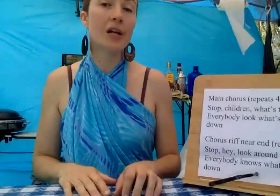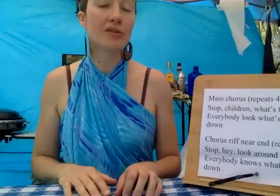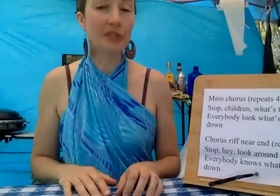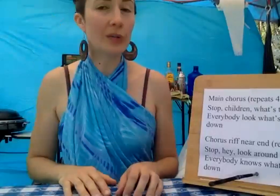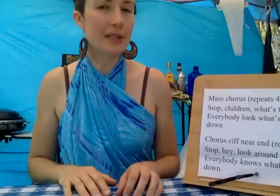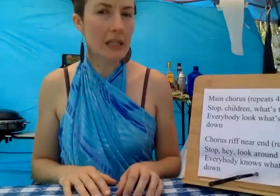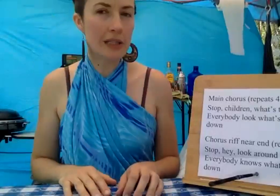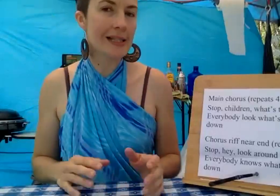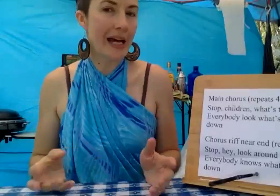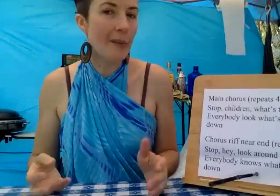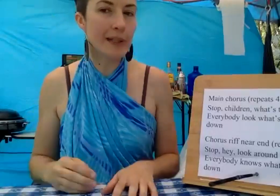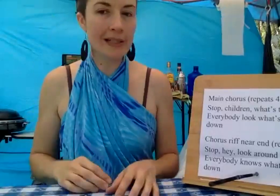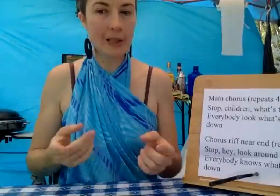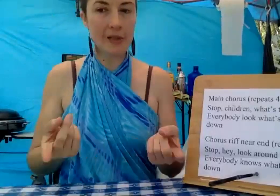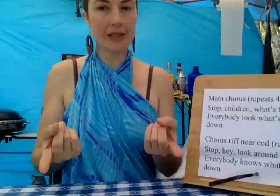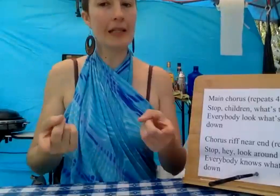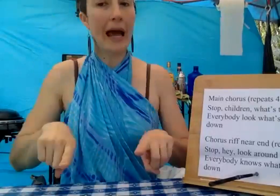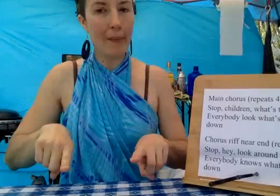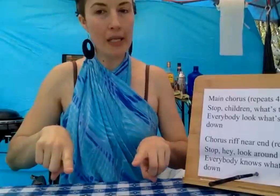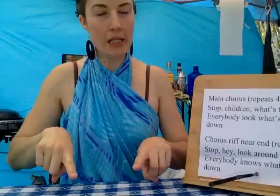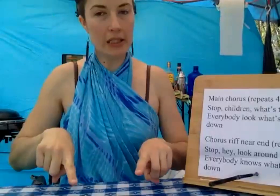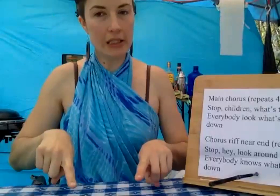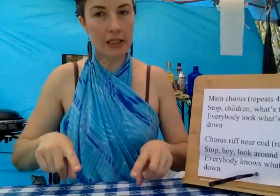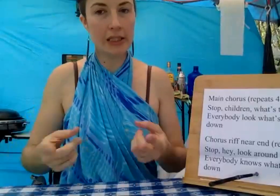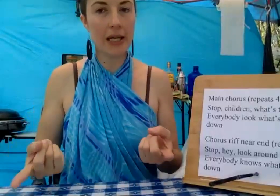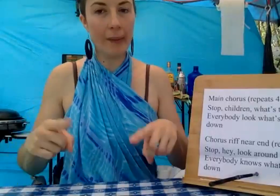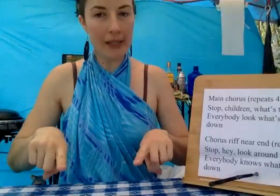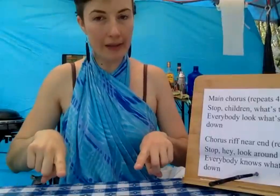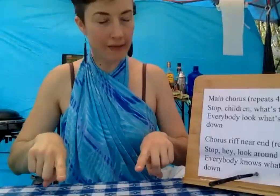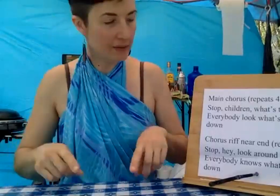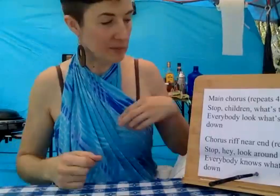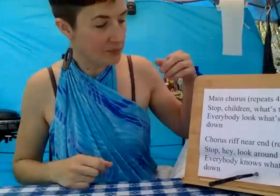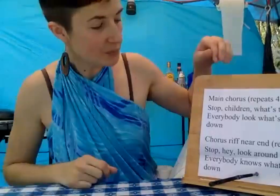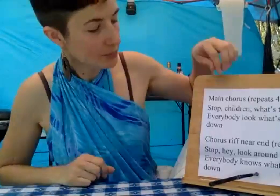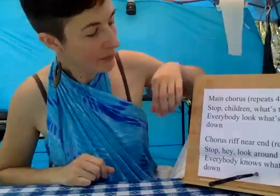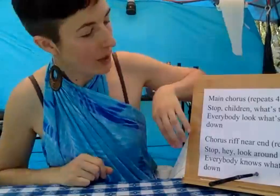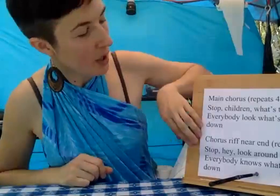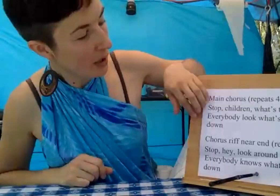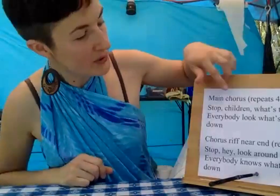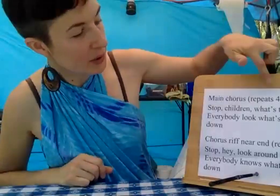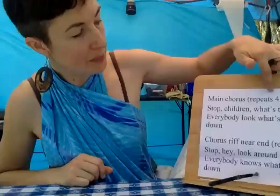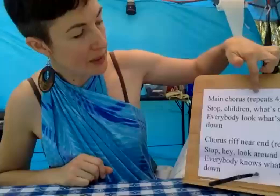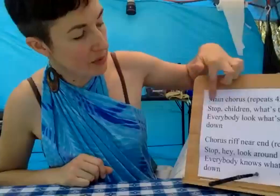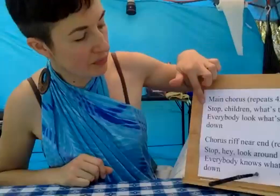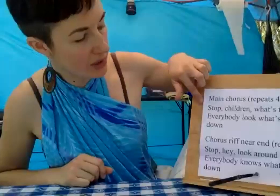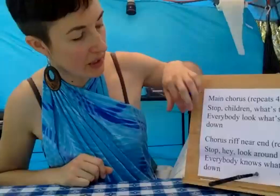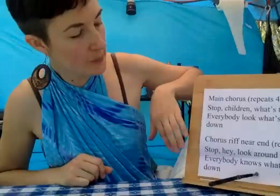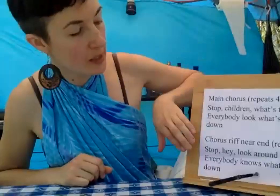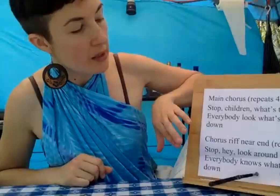For going down, it's like happening, so we'll just sign happen. Happen. So he repeats that 4 times. Then